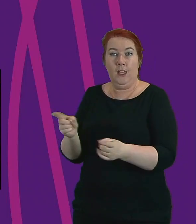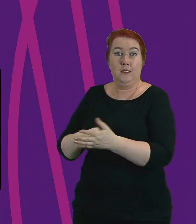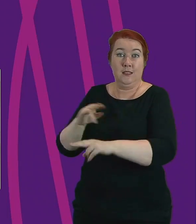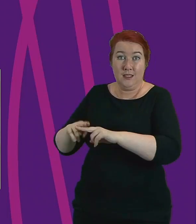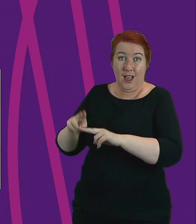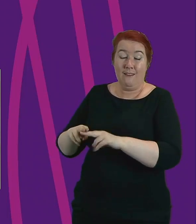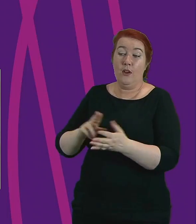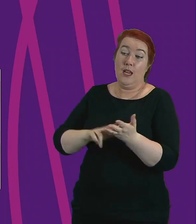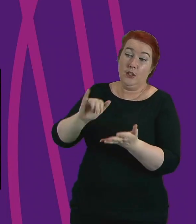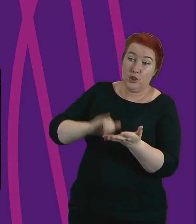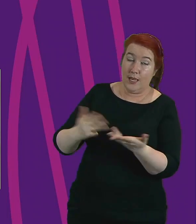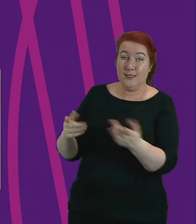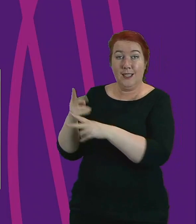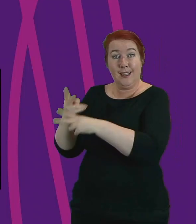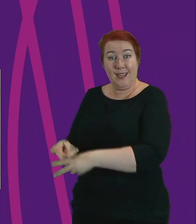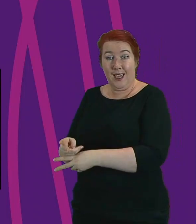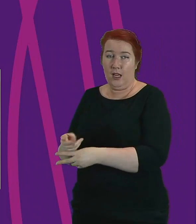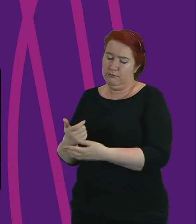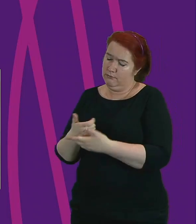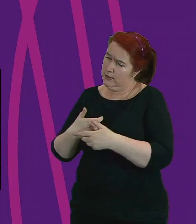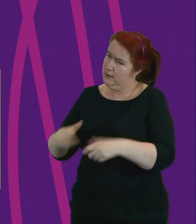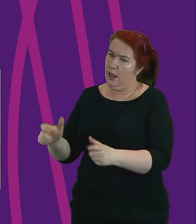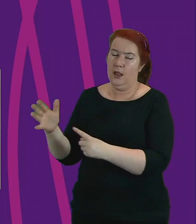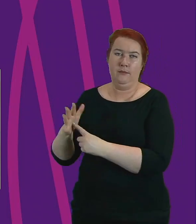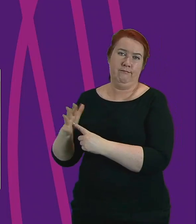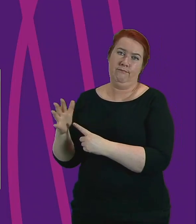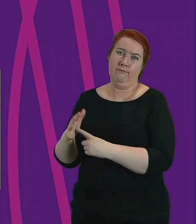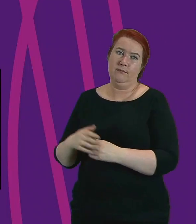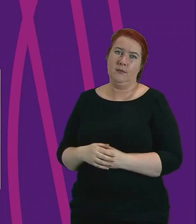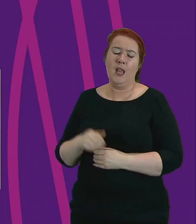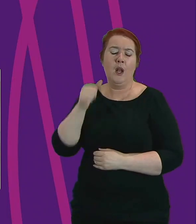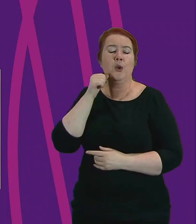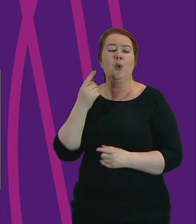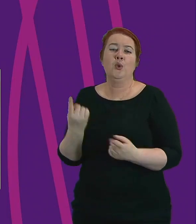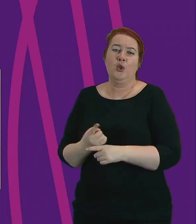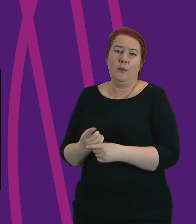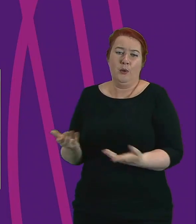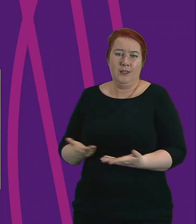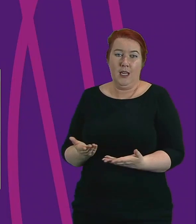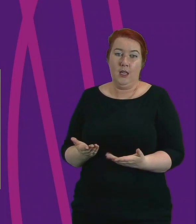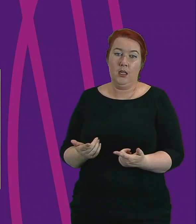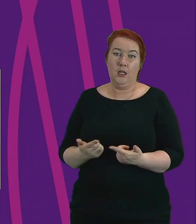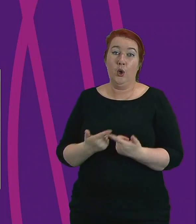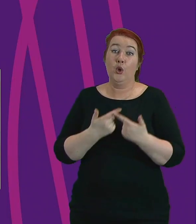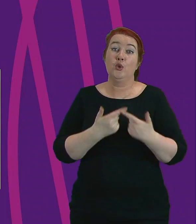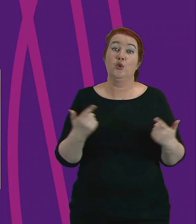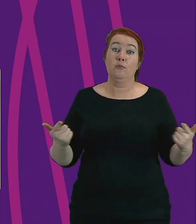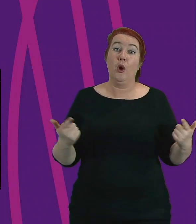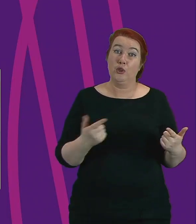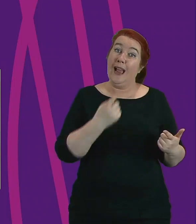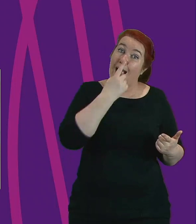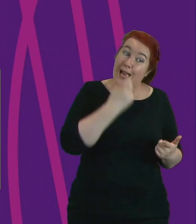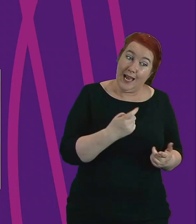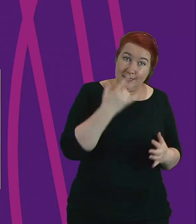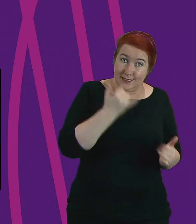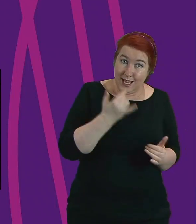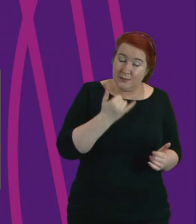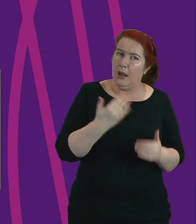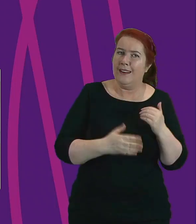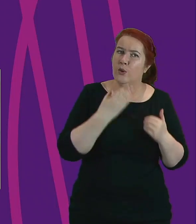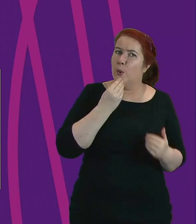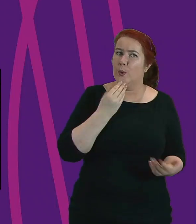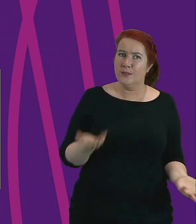is essential, and it's still the case. We've visited this earlier today. Too much testing capacity goes unused. On Saturday,